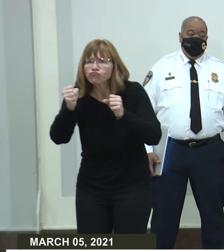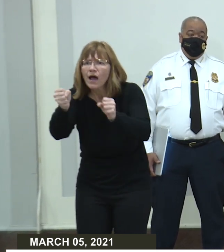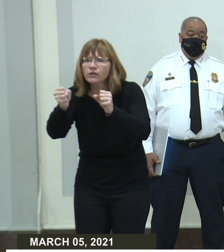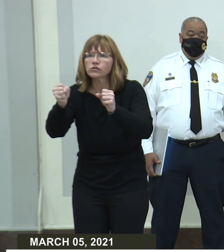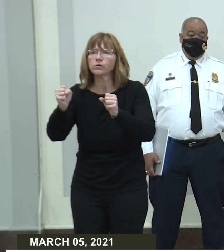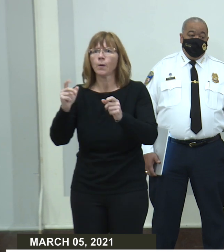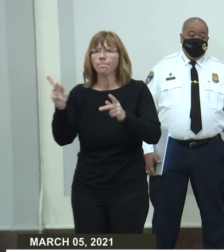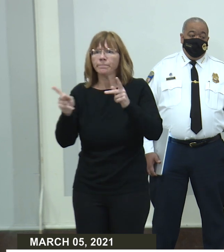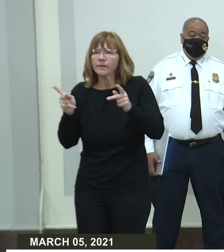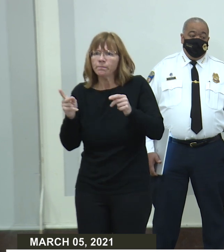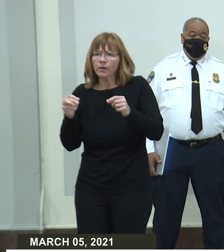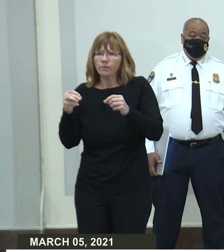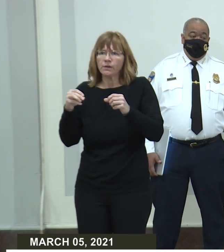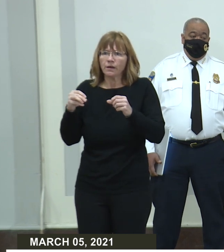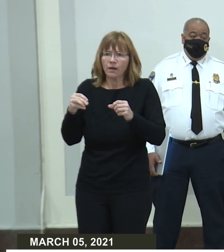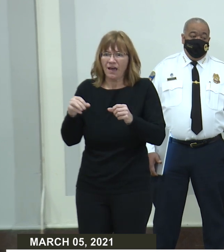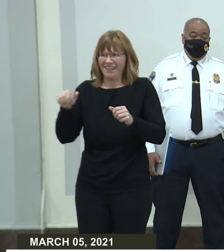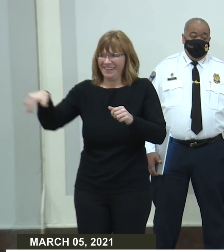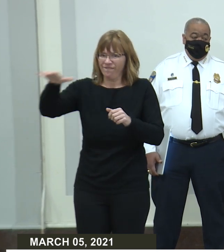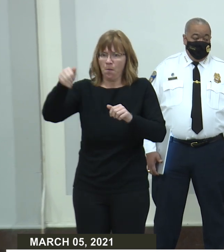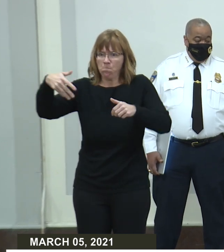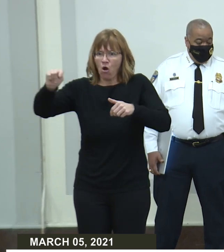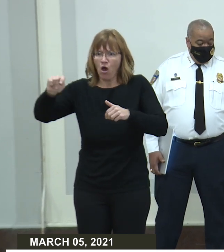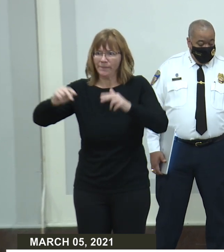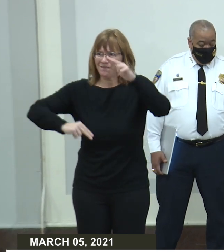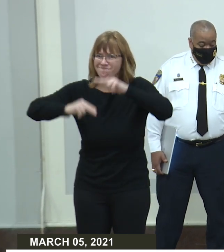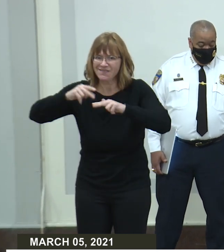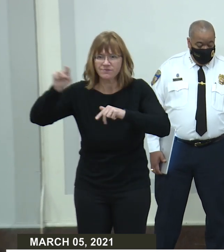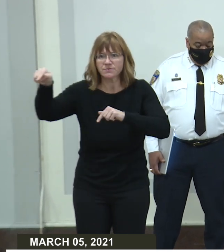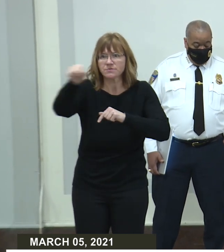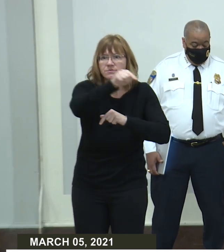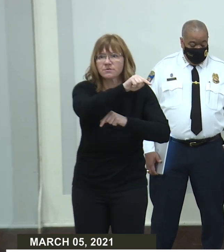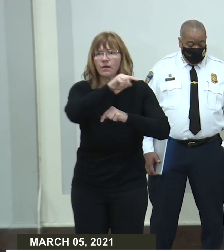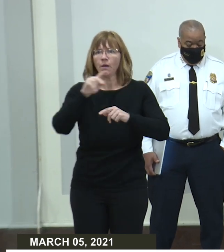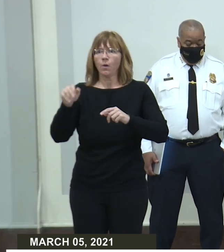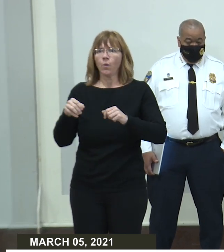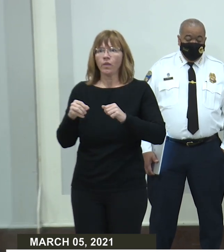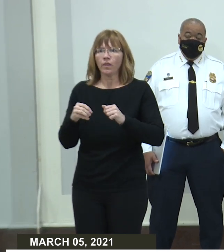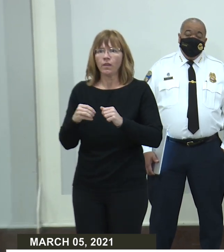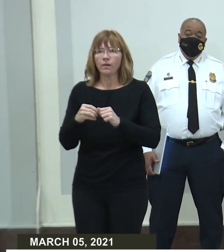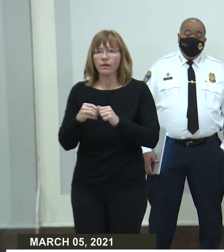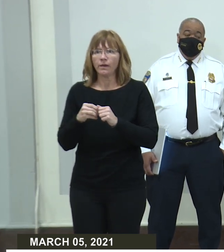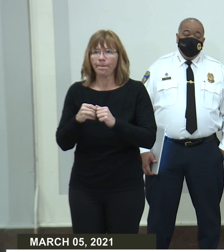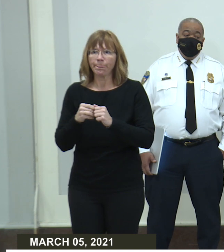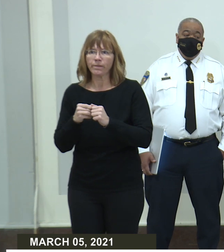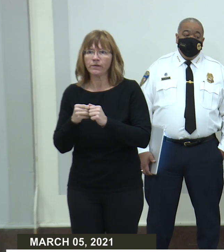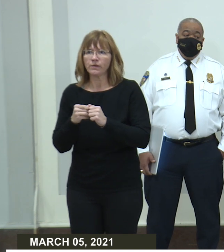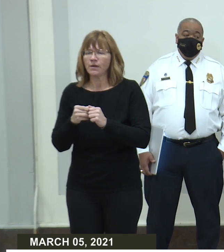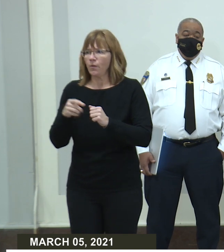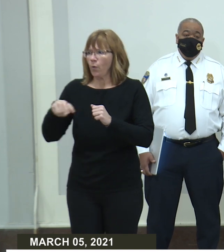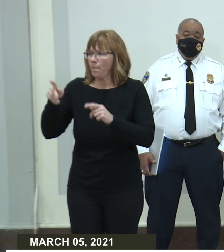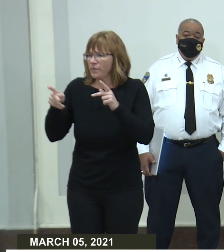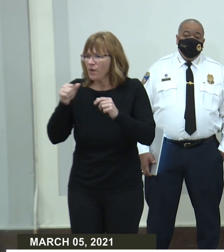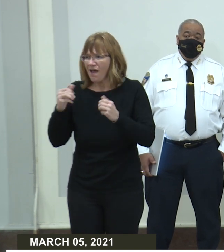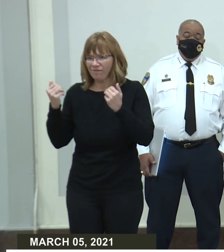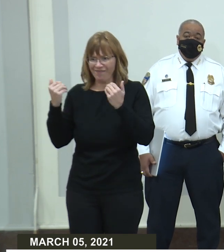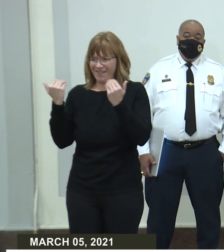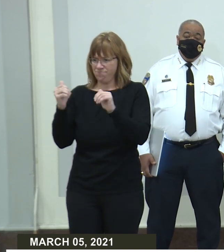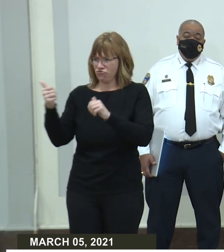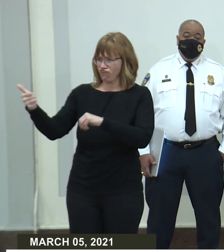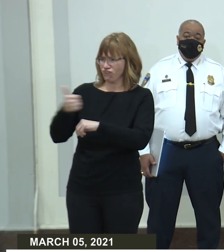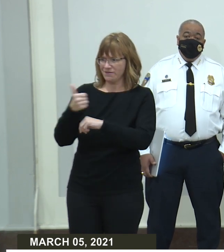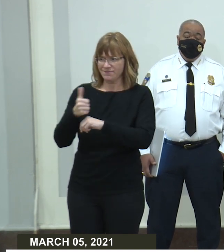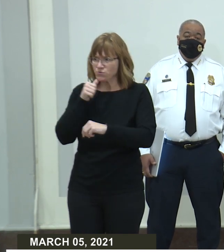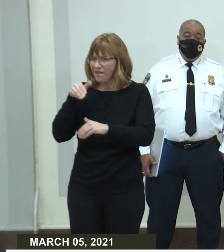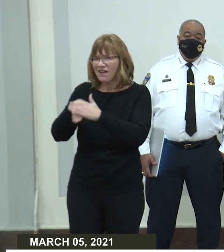people experiencing homelessness, and people with limited access to transportation, and of course, our older adults. I want to lift up our